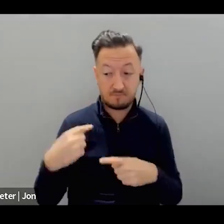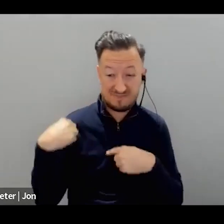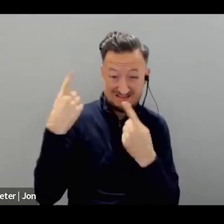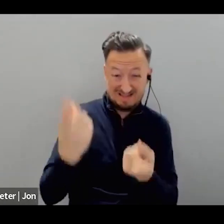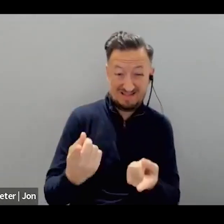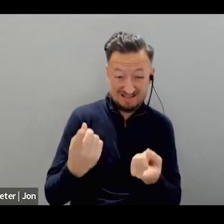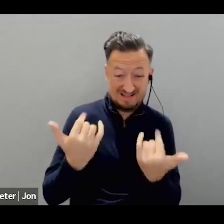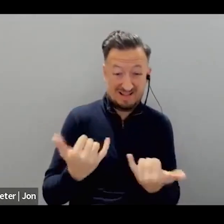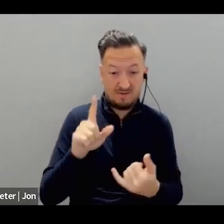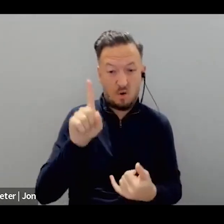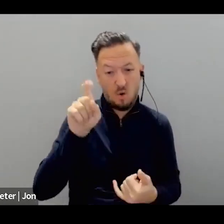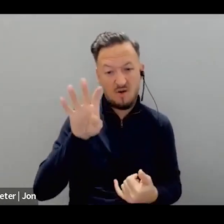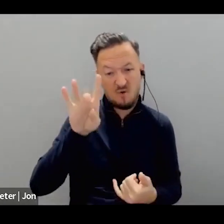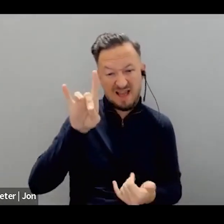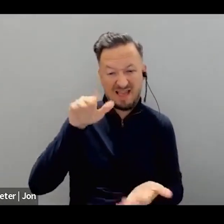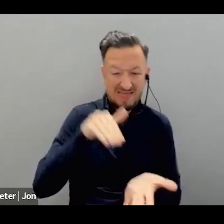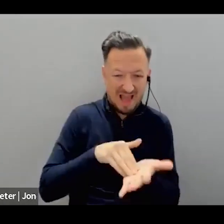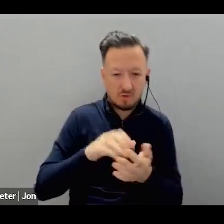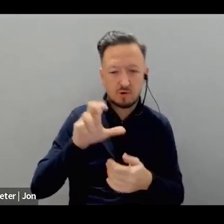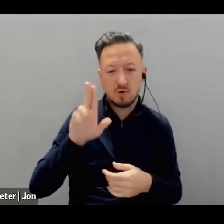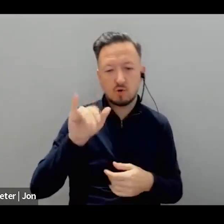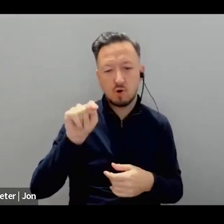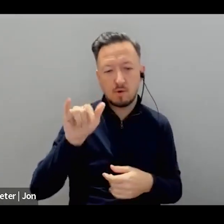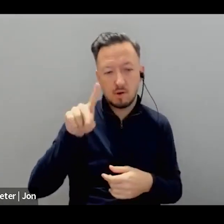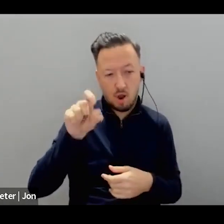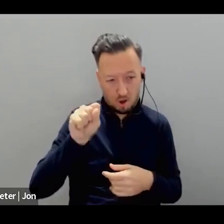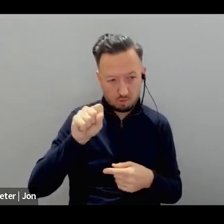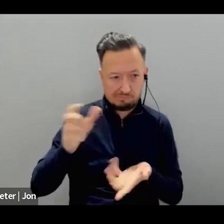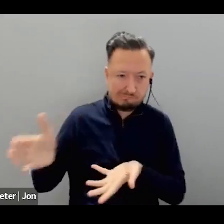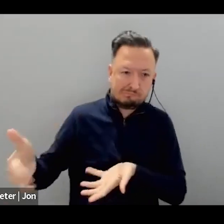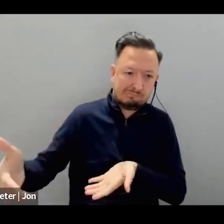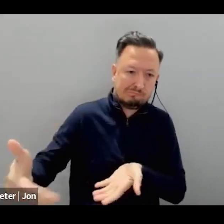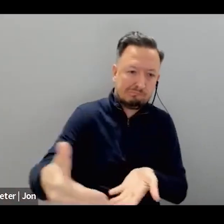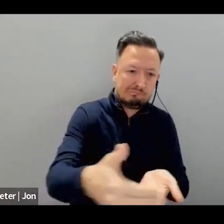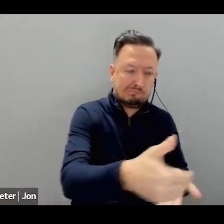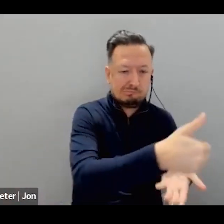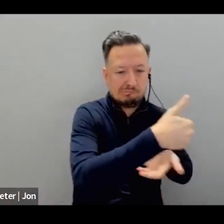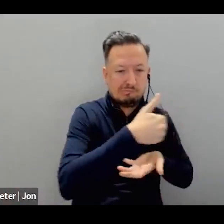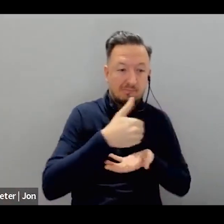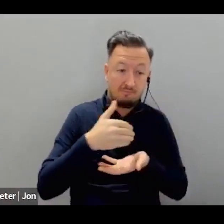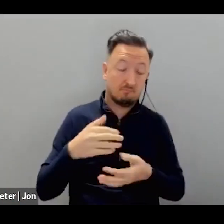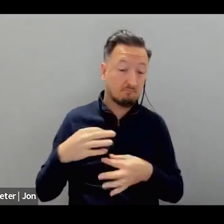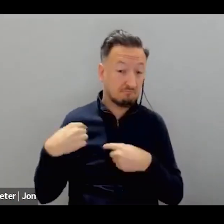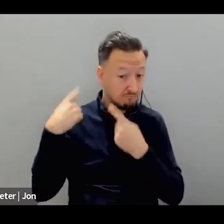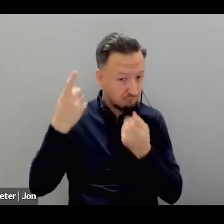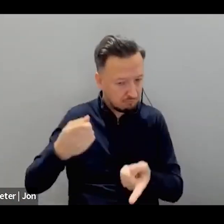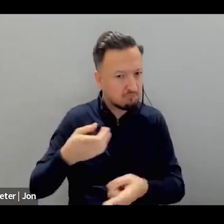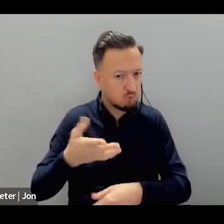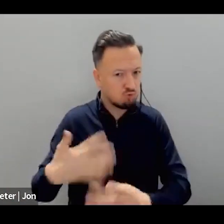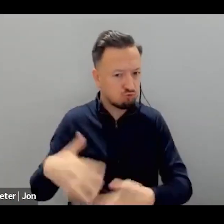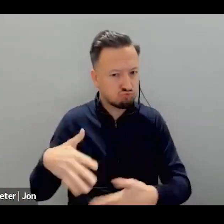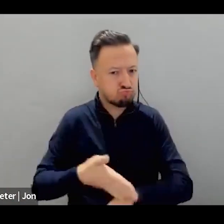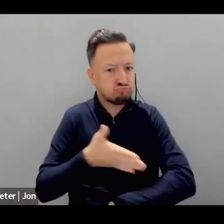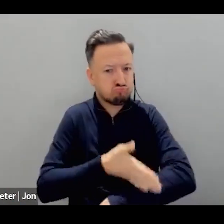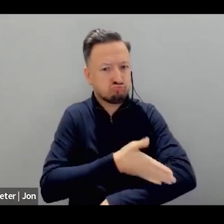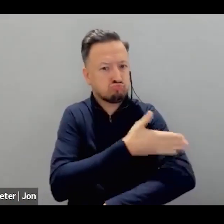148,000 cubic yards of debris in Buncombe County. This is great progress and not an insignificant amount, but it